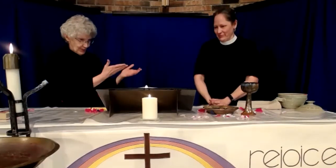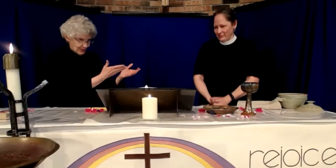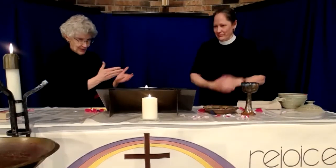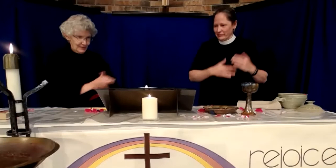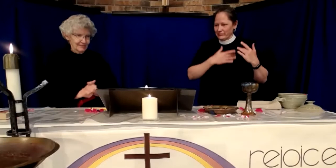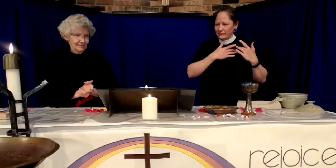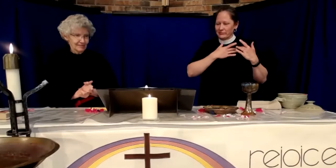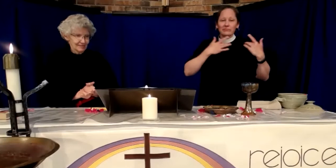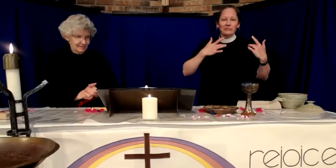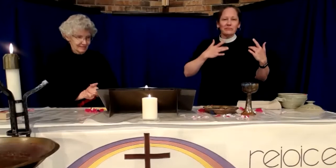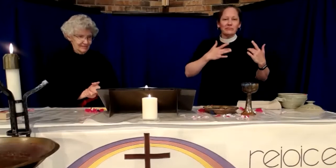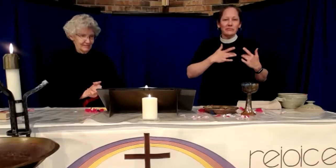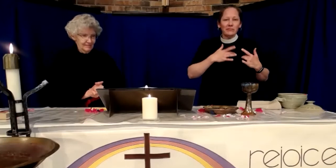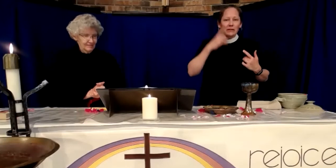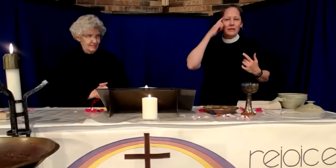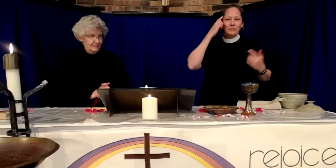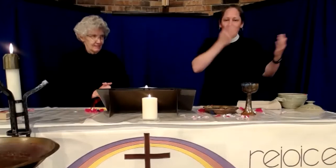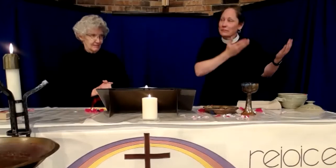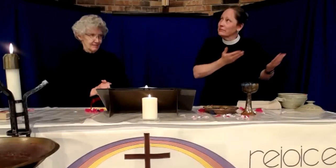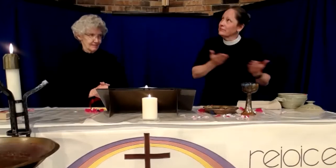And also with you.